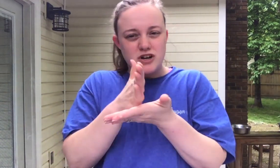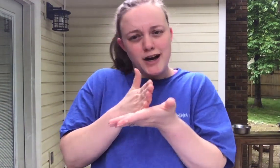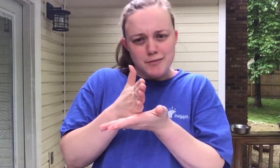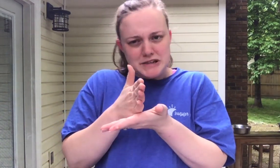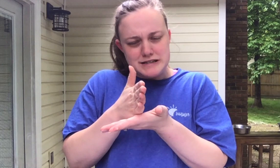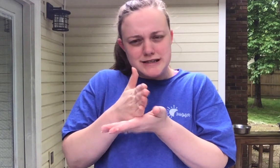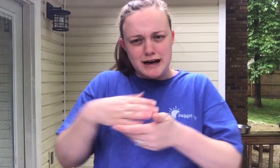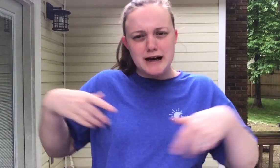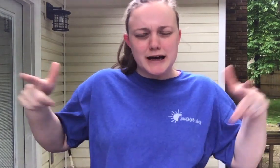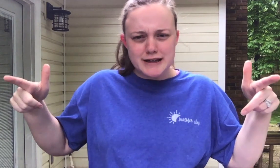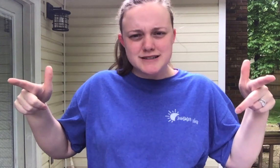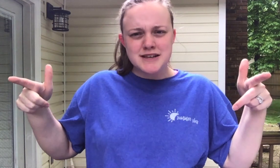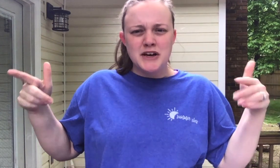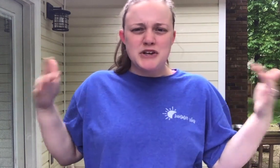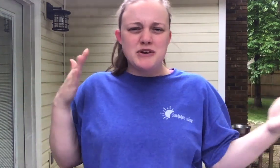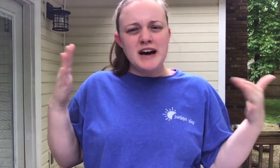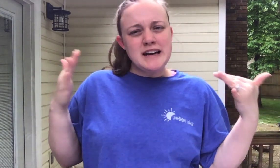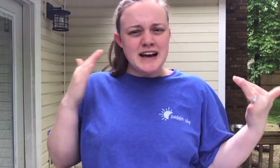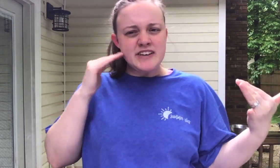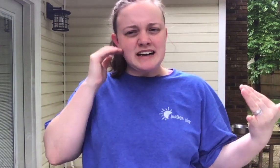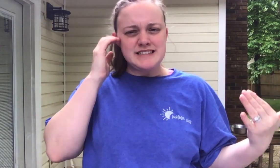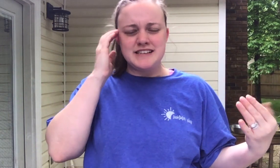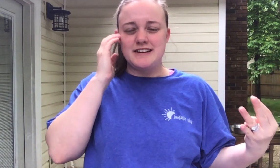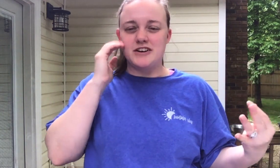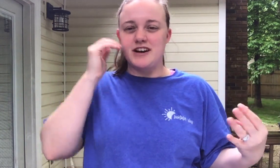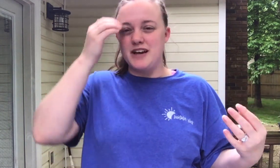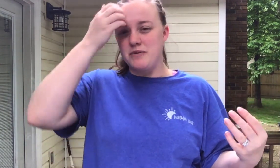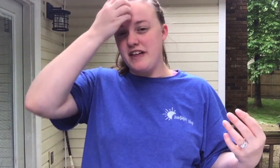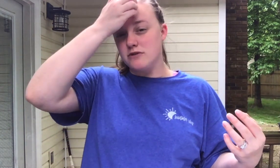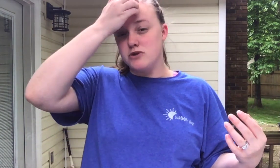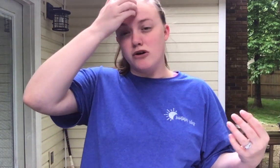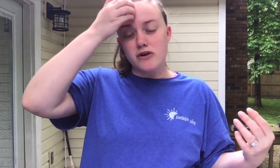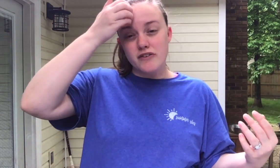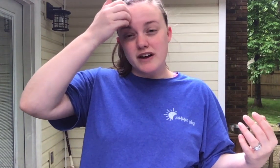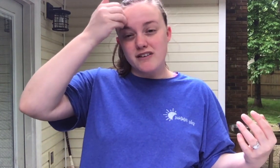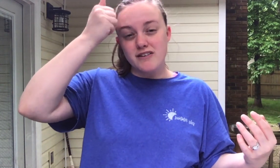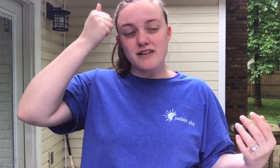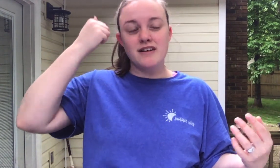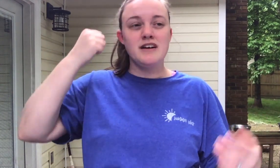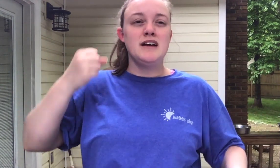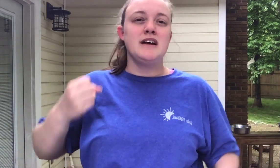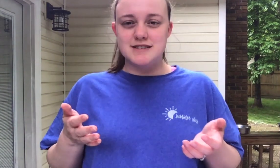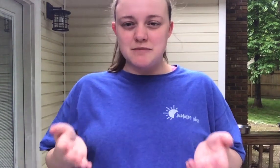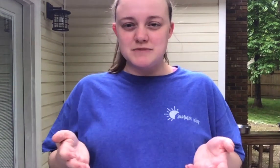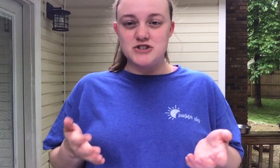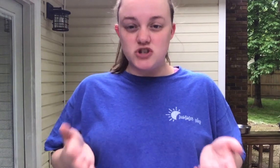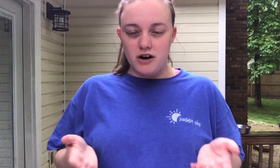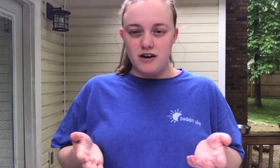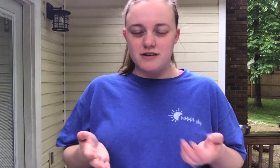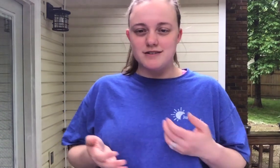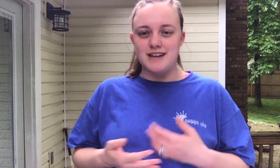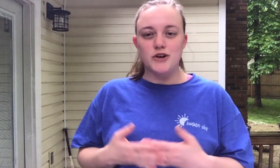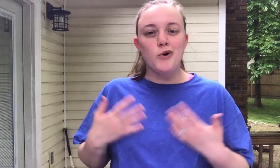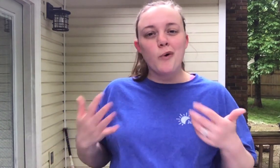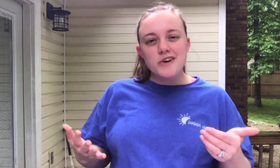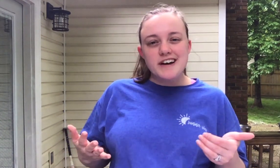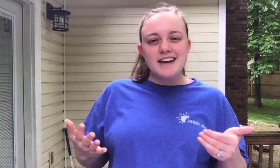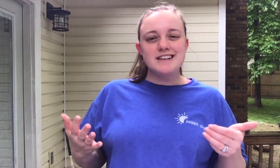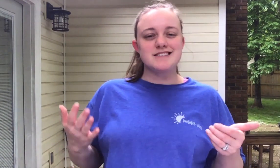describe the size, you kind of have an idea in your head with how tall they are. some dogs, like corgis, that are